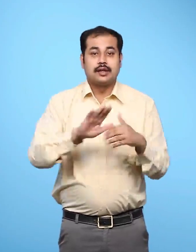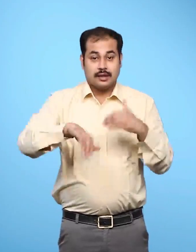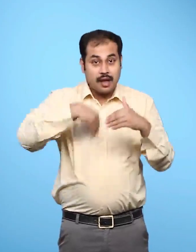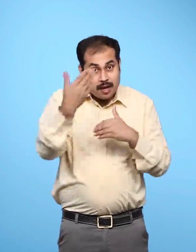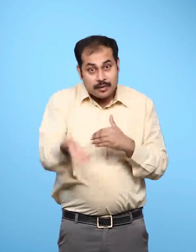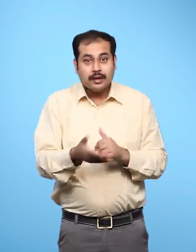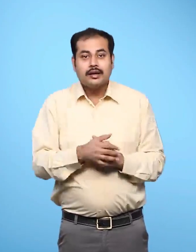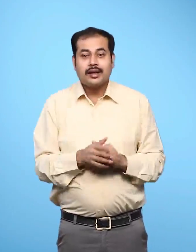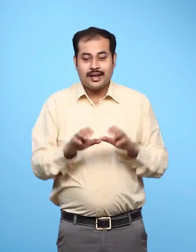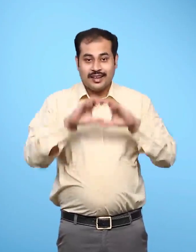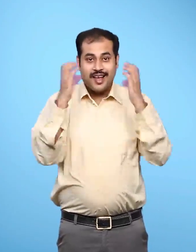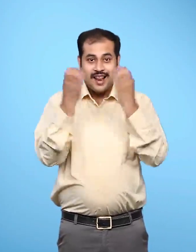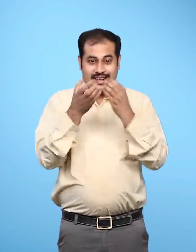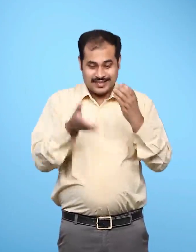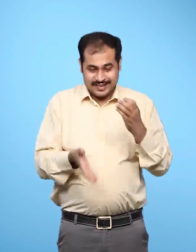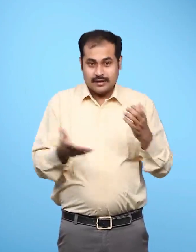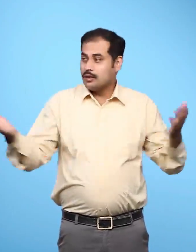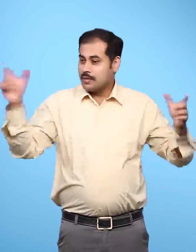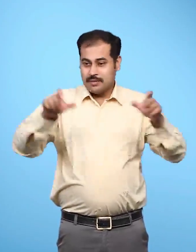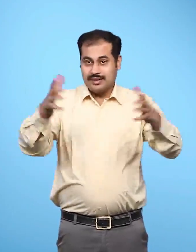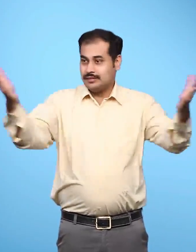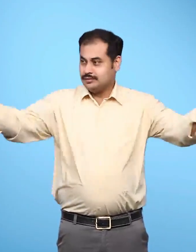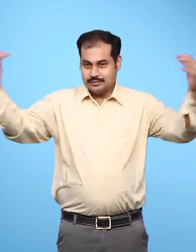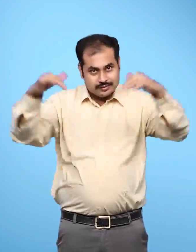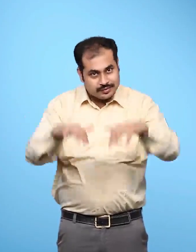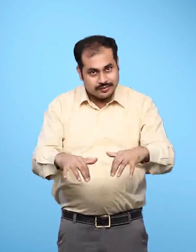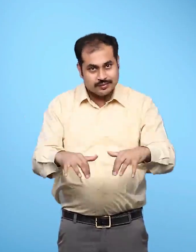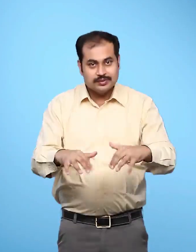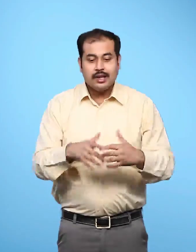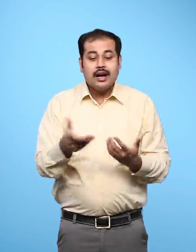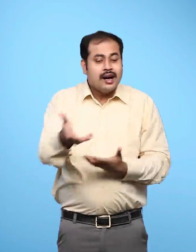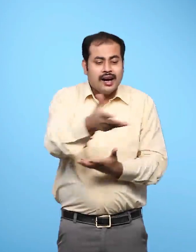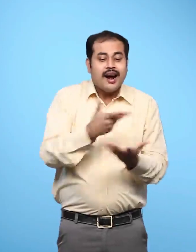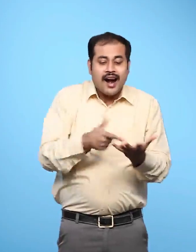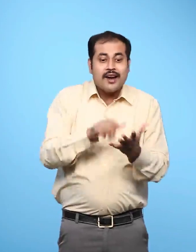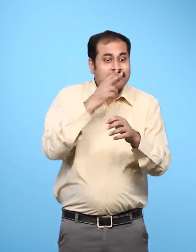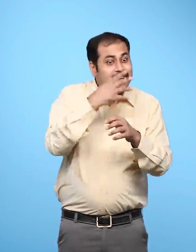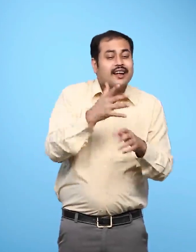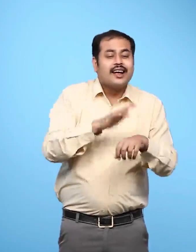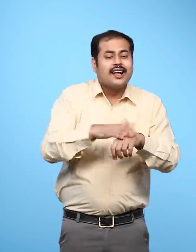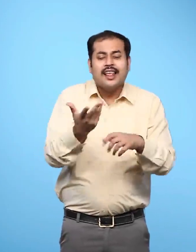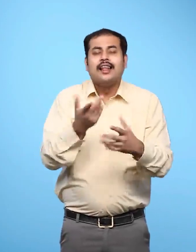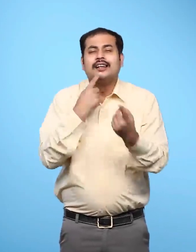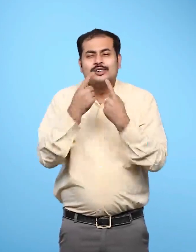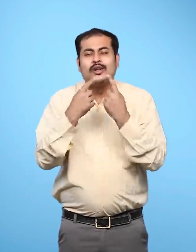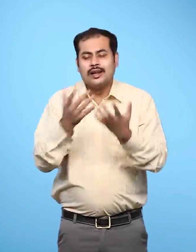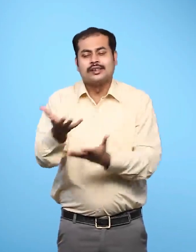A discussion can be held in the class to compare the volumes of various vessels used by children.